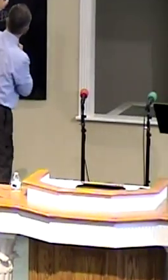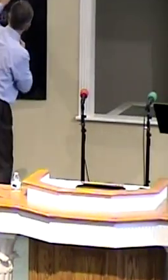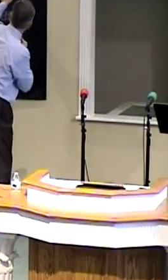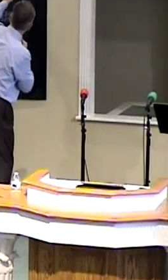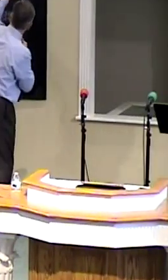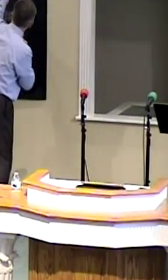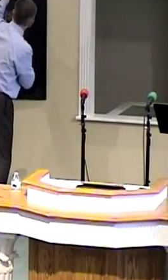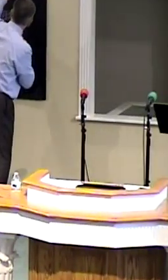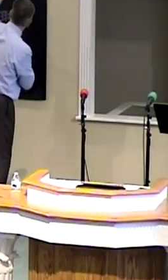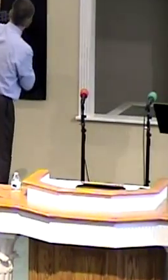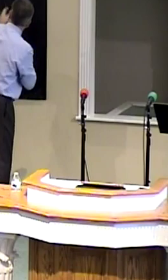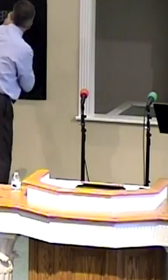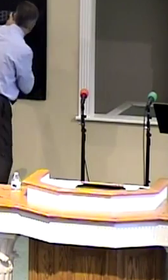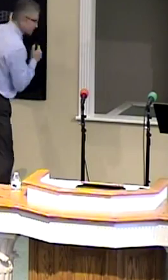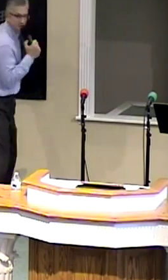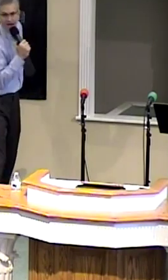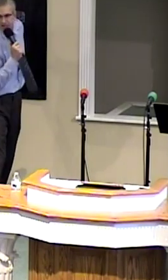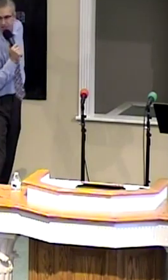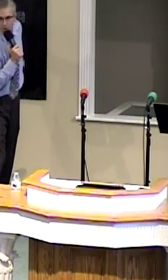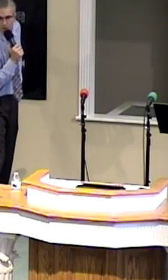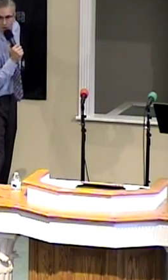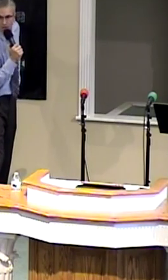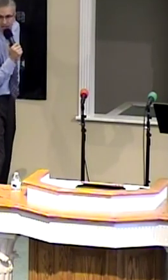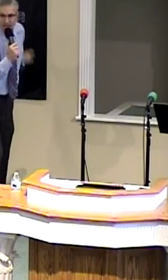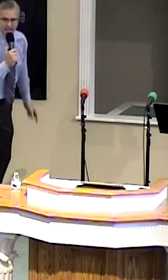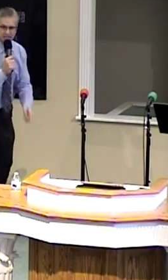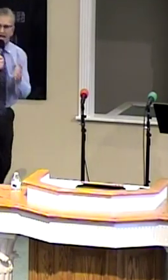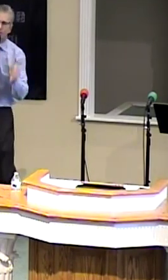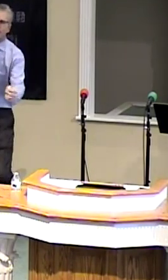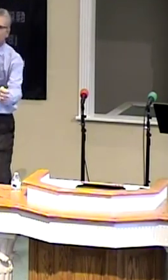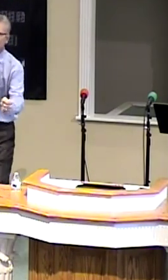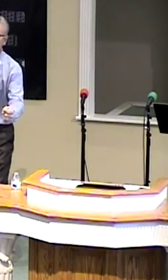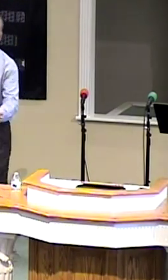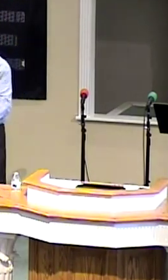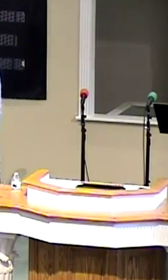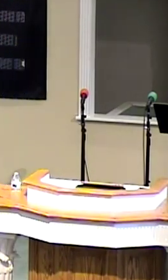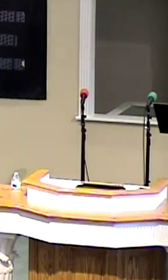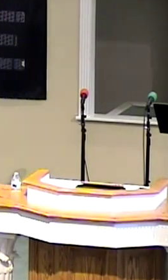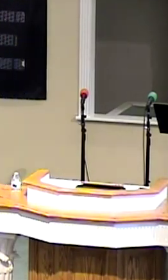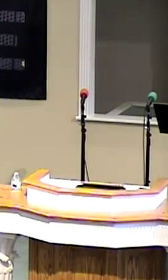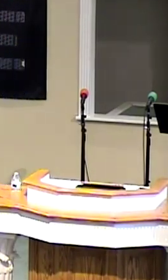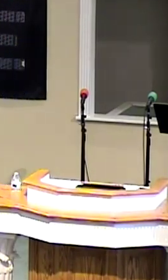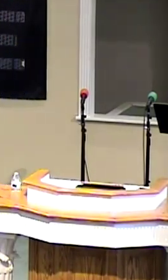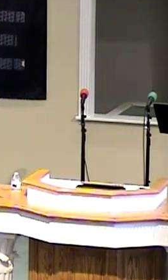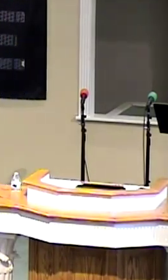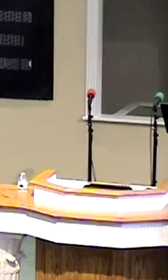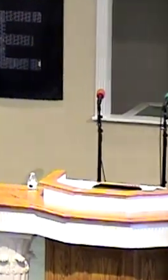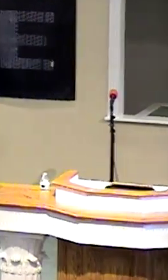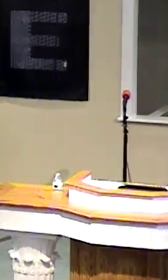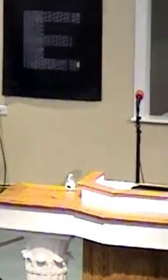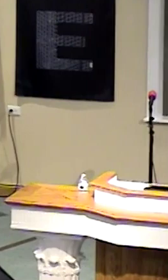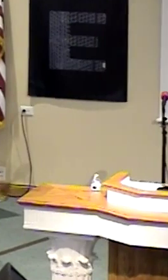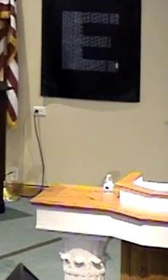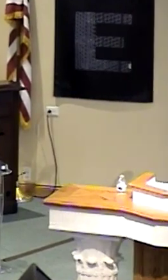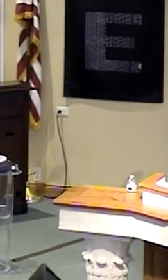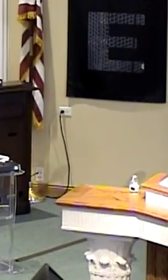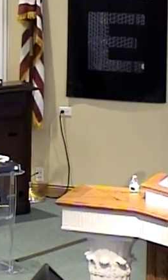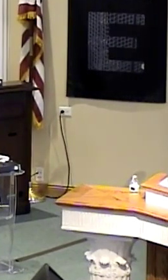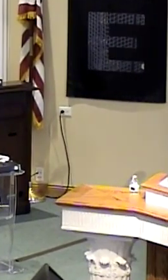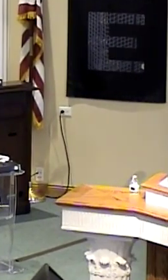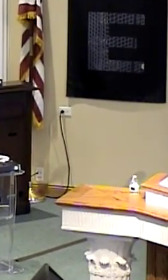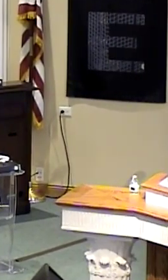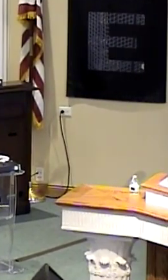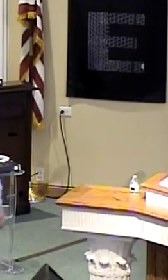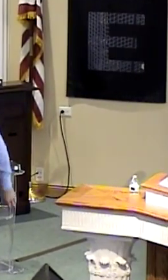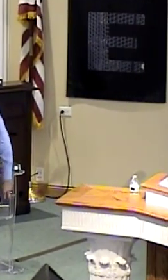doesn't cause us to be righteous and evangelize this world? Is that really the truth? Do we have such a low perception